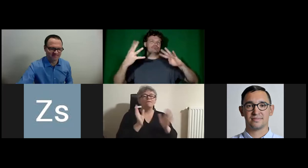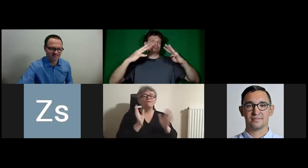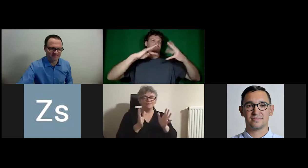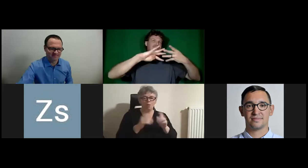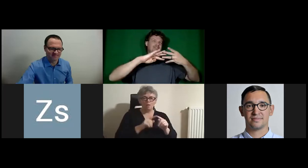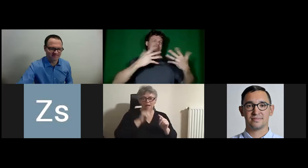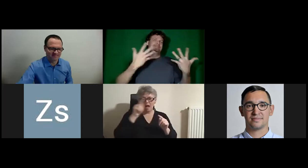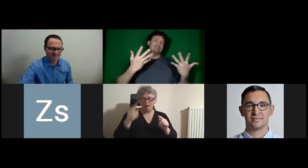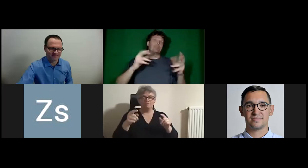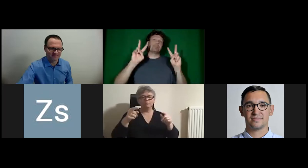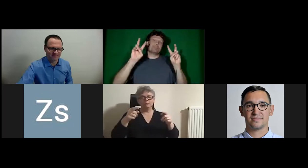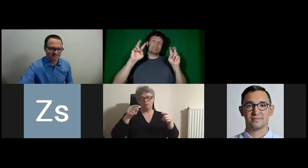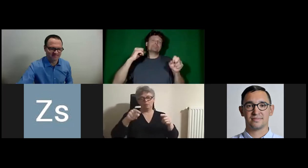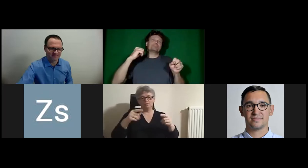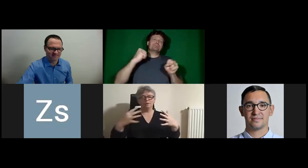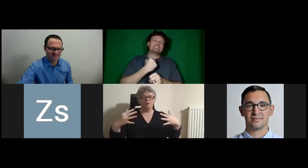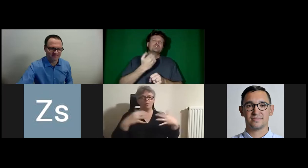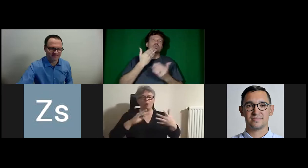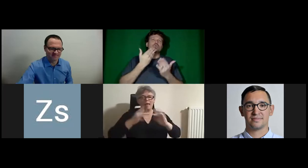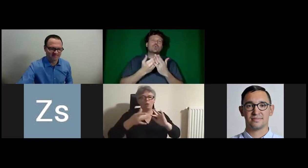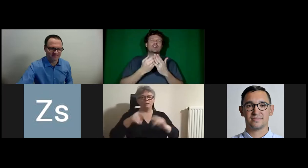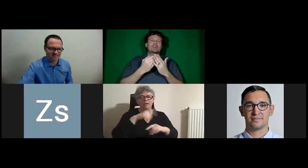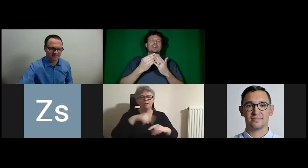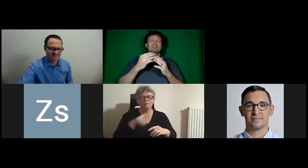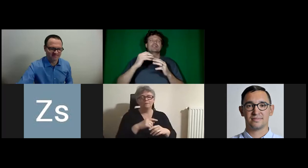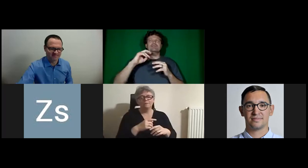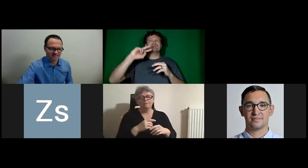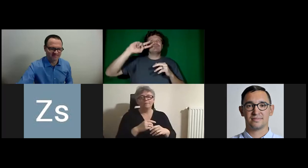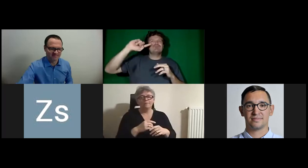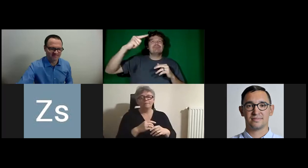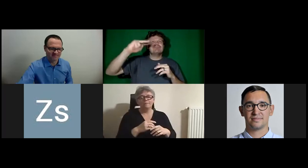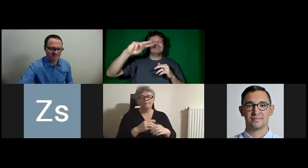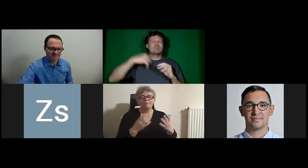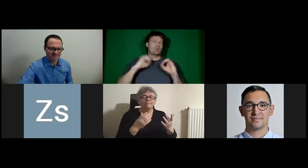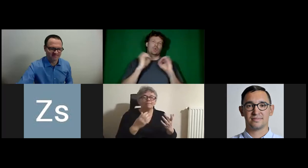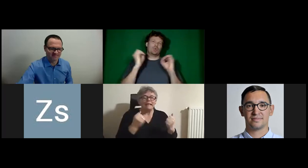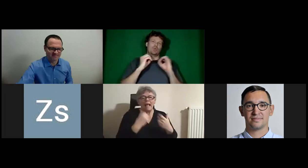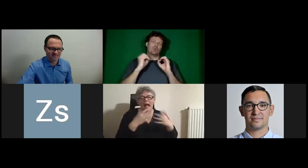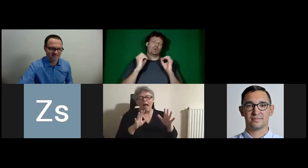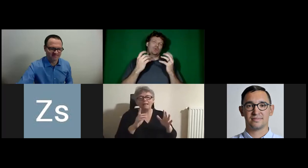And the matches took place in France.